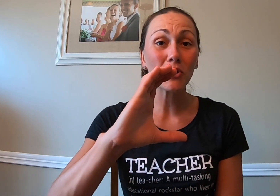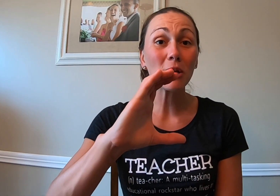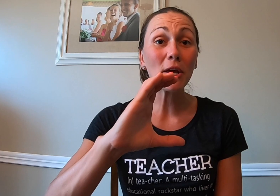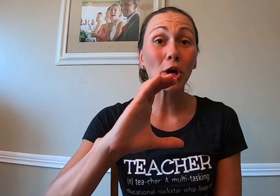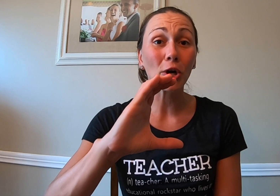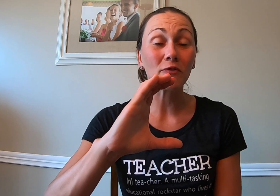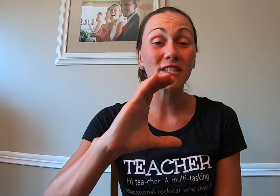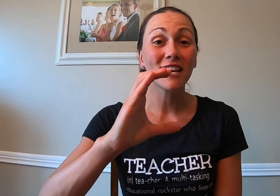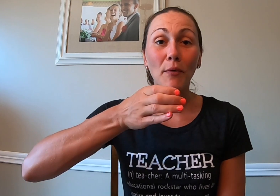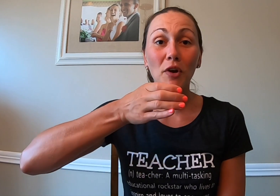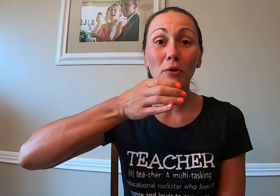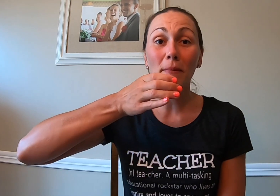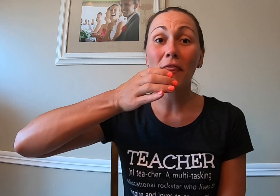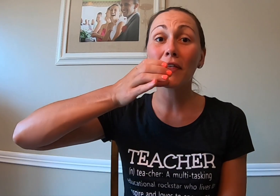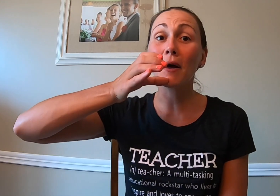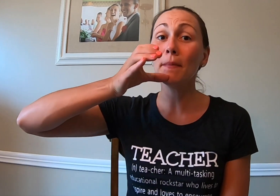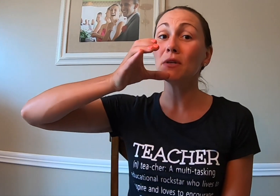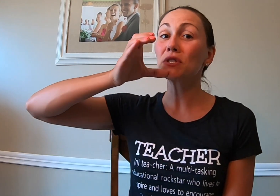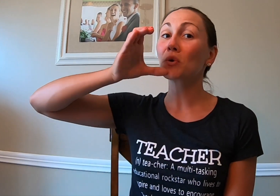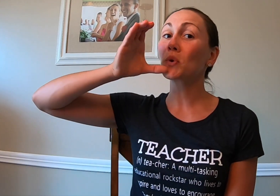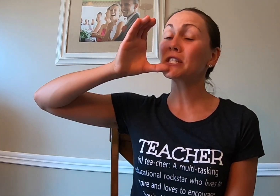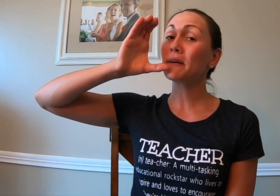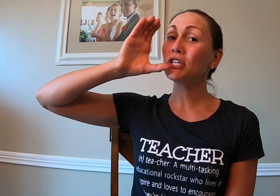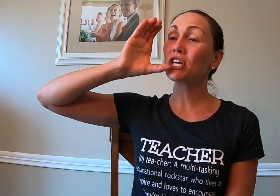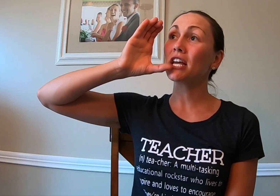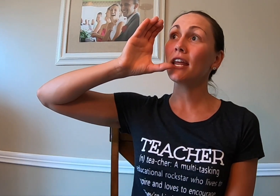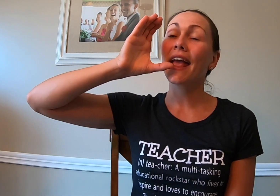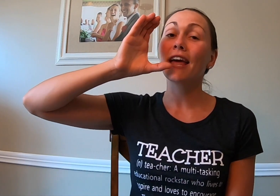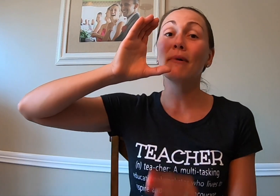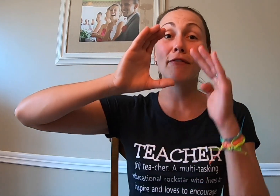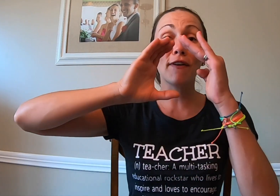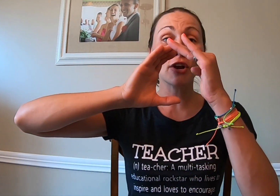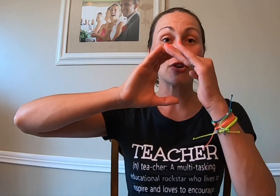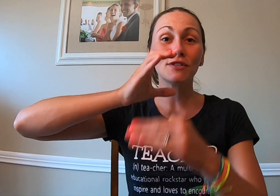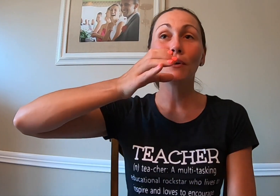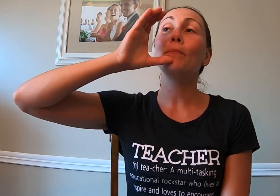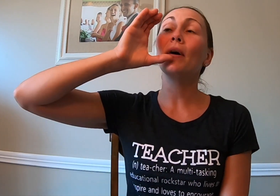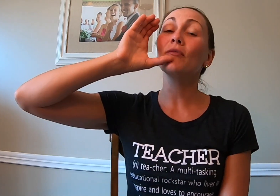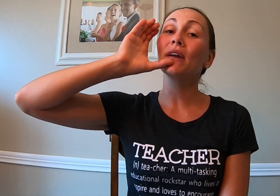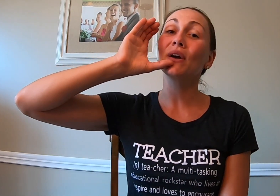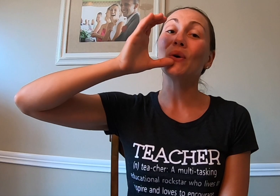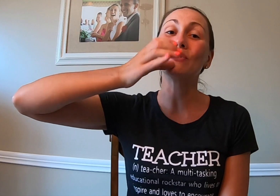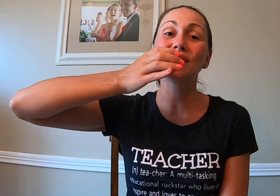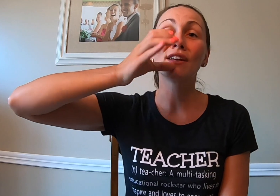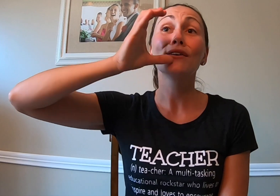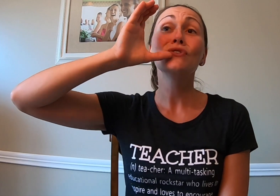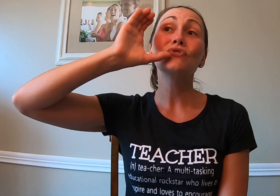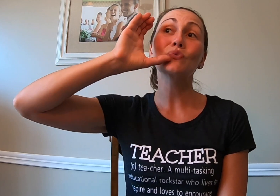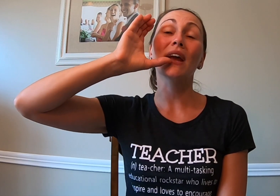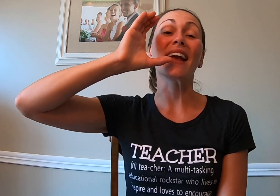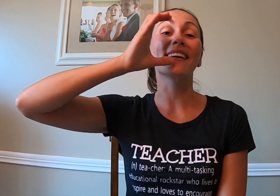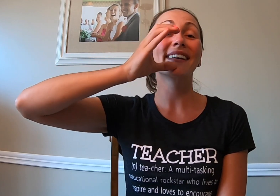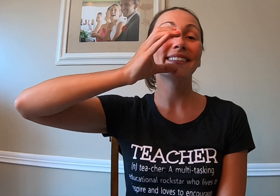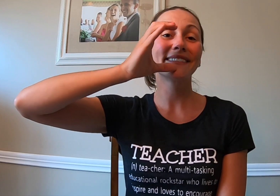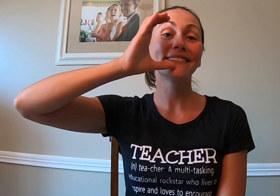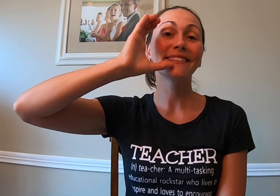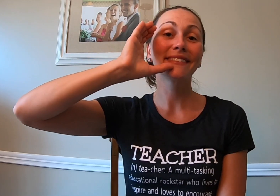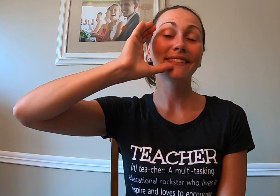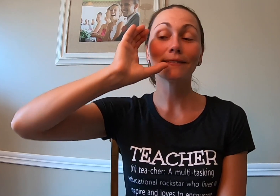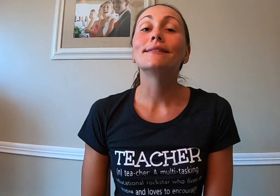going to be curved. I'm going to bring my thumb towards my chin and my fingers above my nose. Drink.